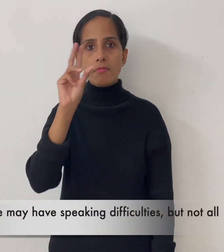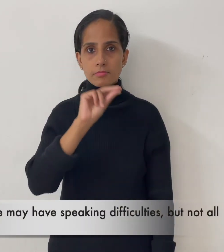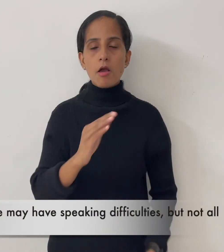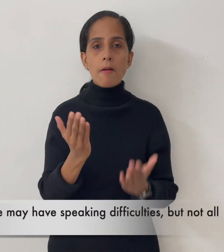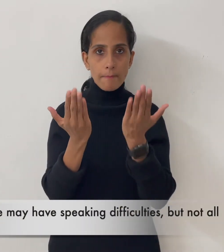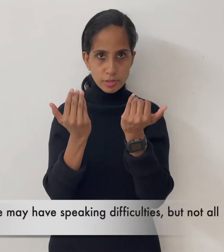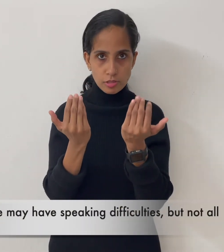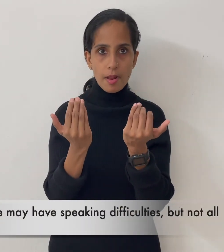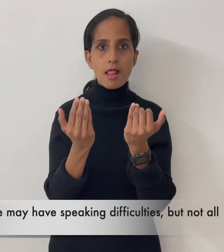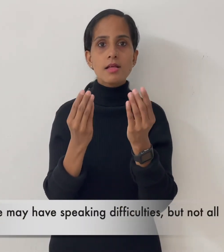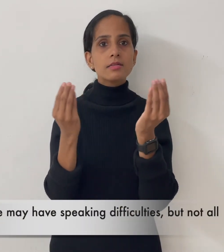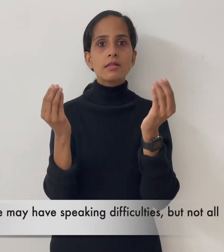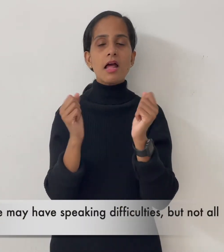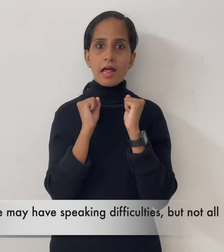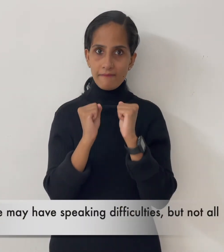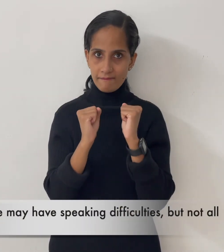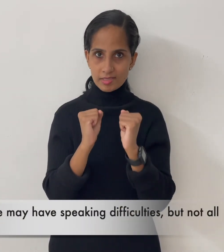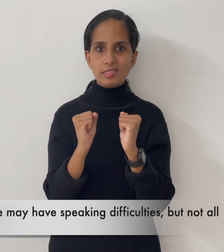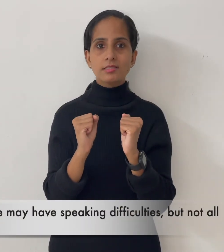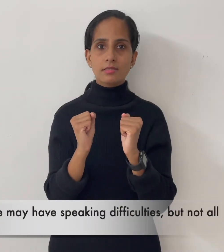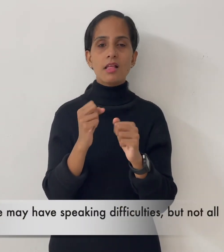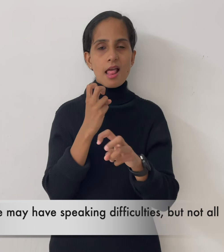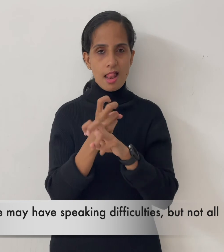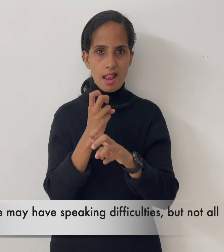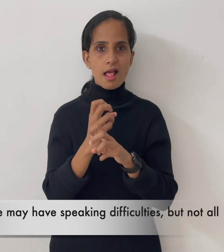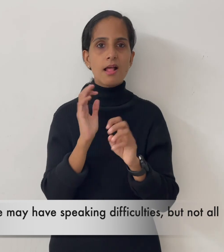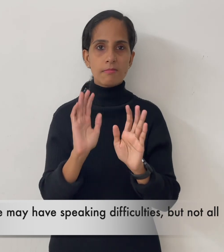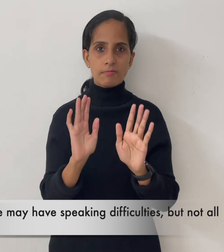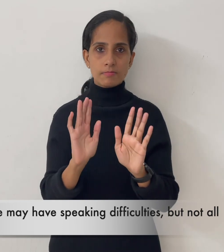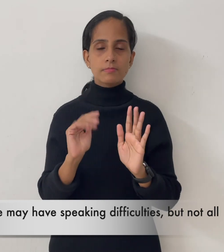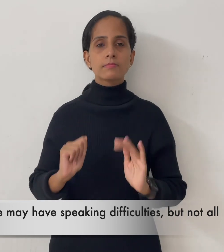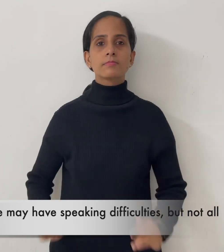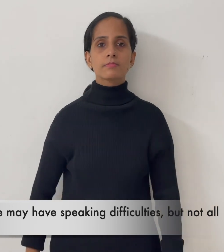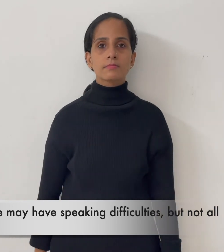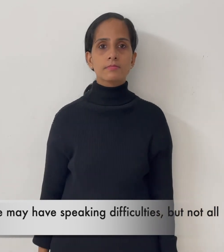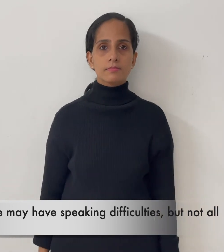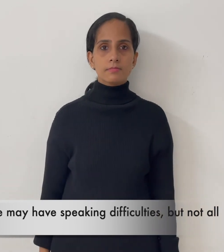have speaking difficulties, but not all.